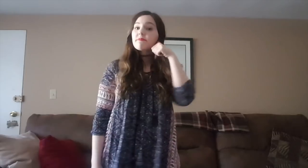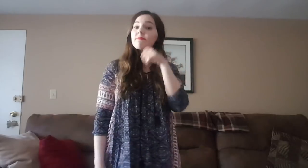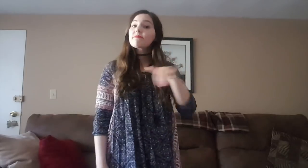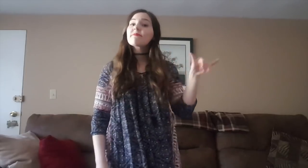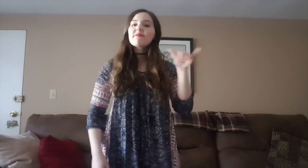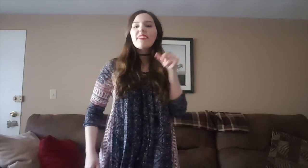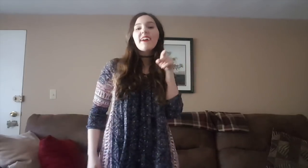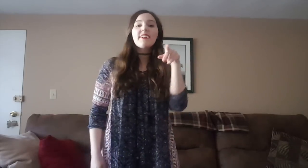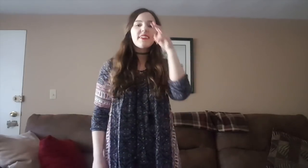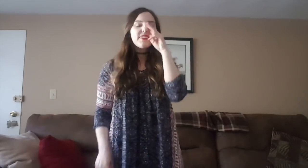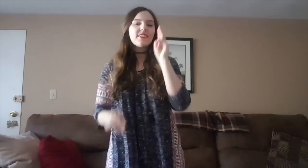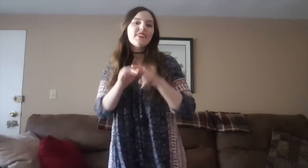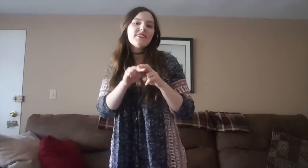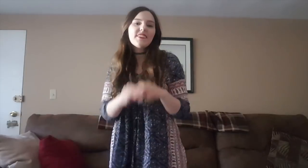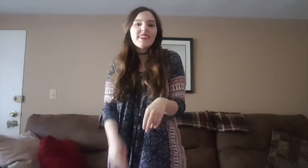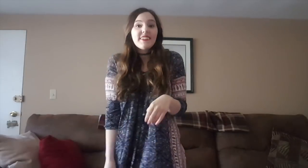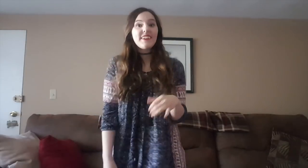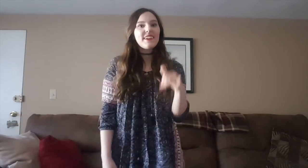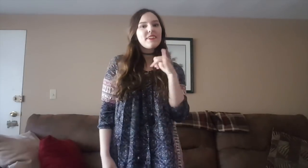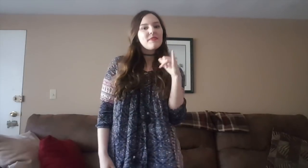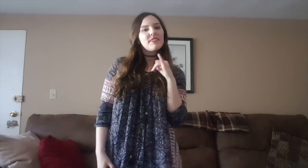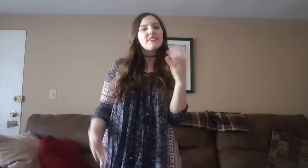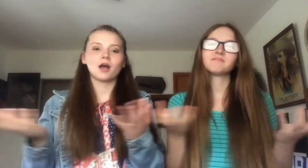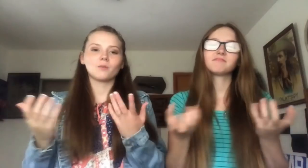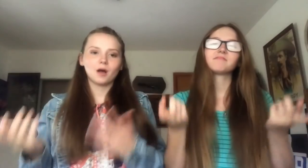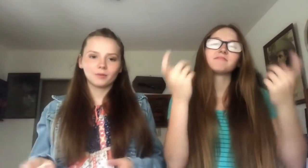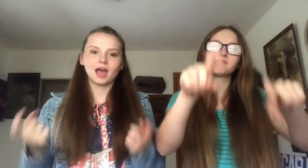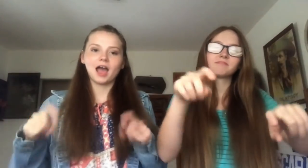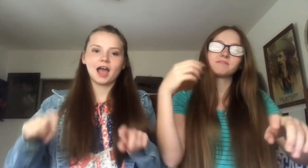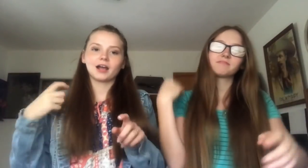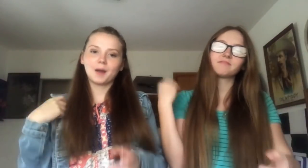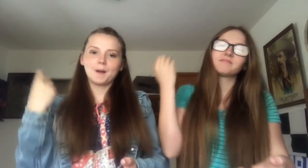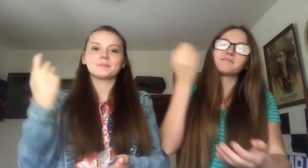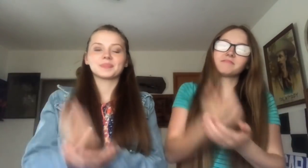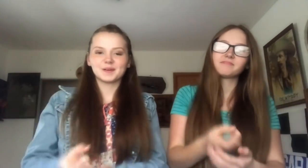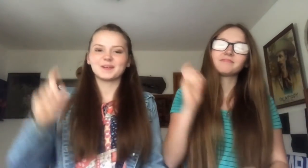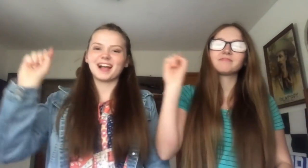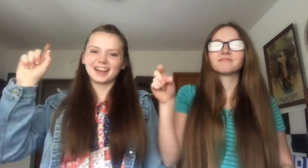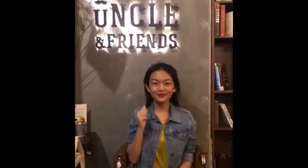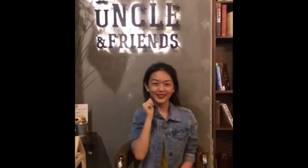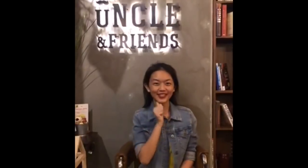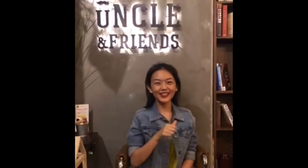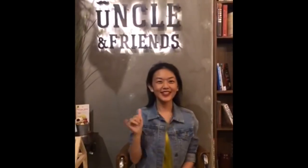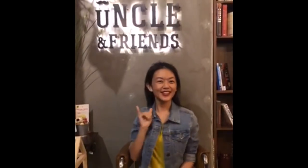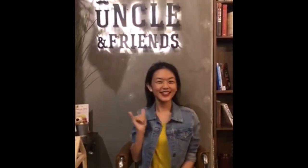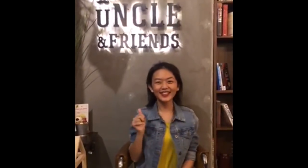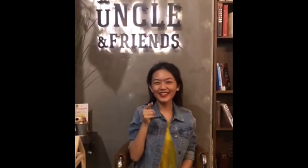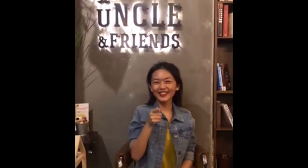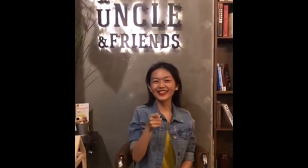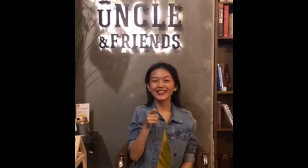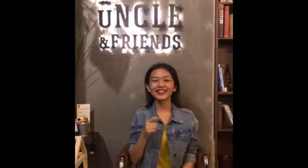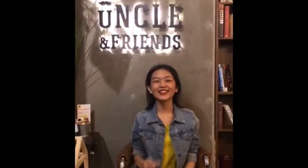Girls like you love fun and yeah, me do what I want. When I come through, I need a girl like you,